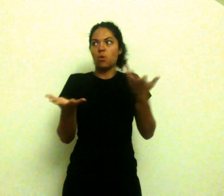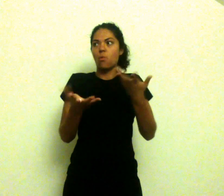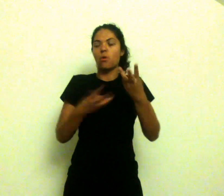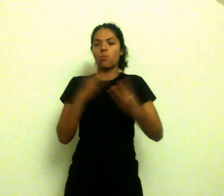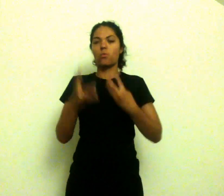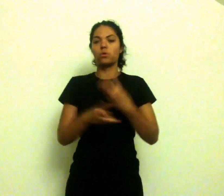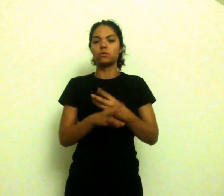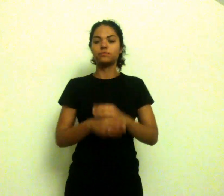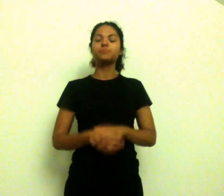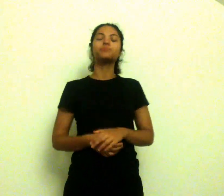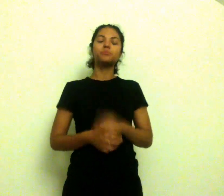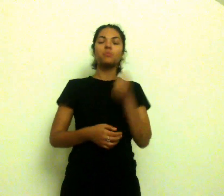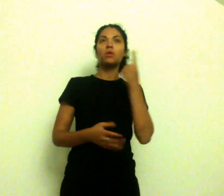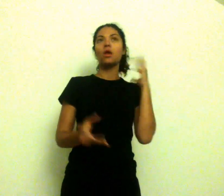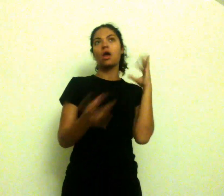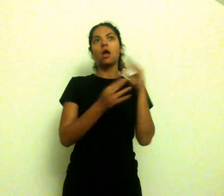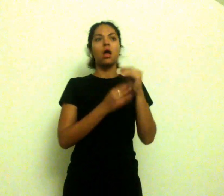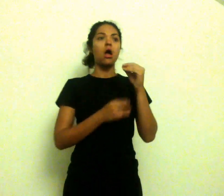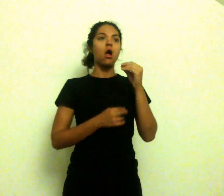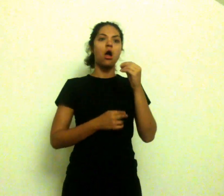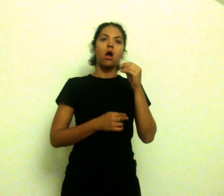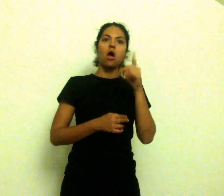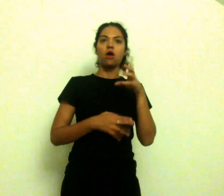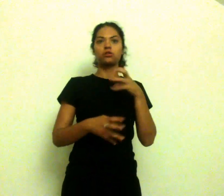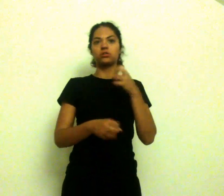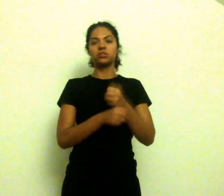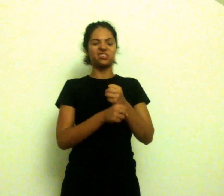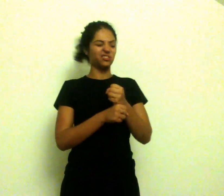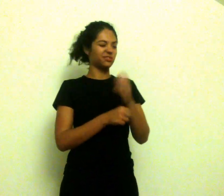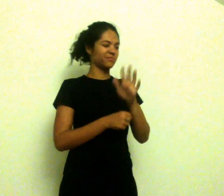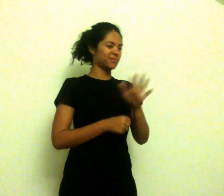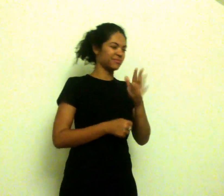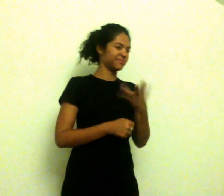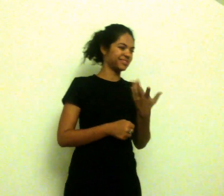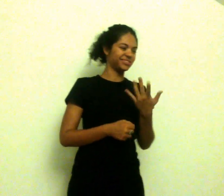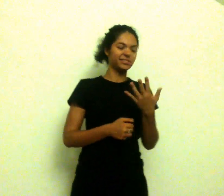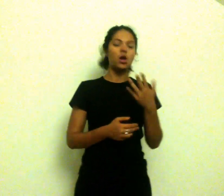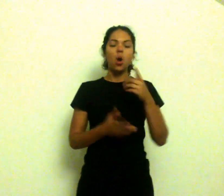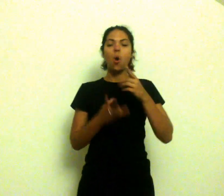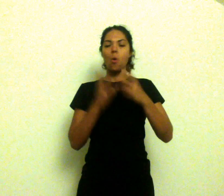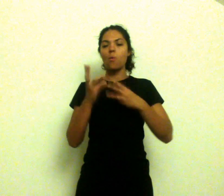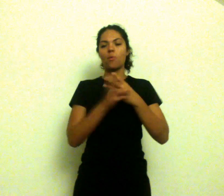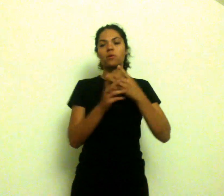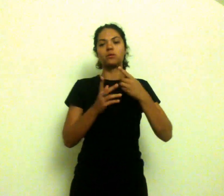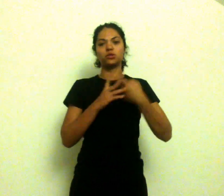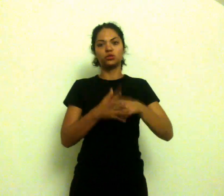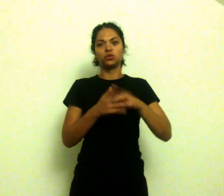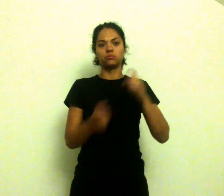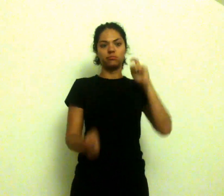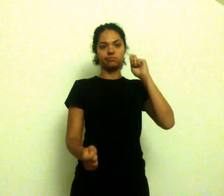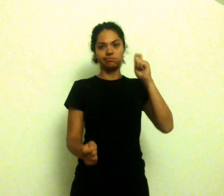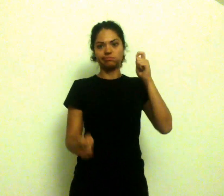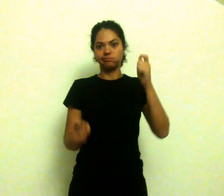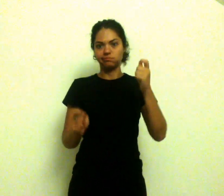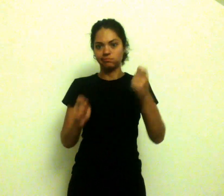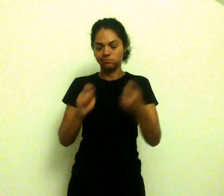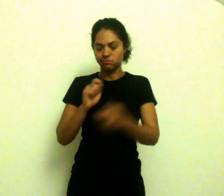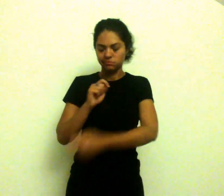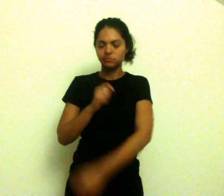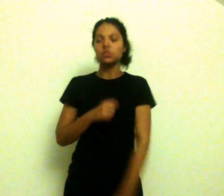change. Our entire way of evaluating what we were up against came up against a couple of wars, and the